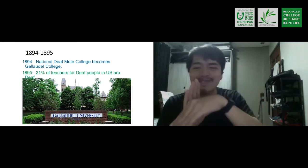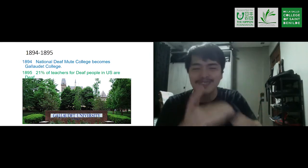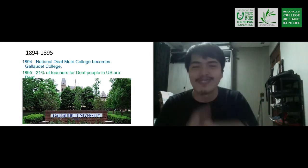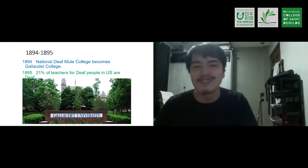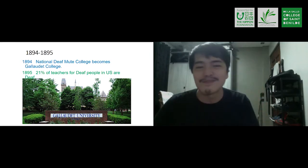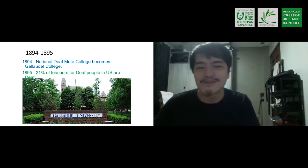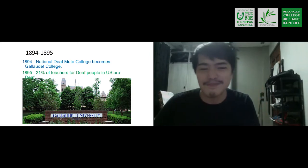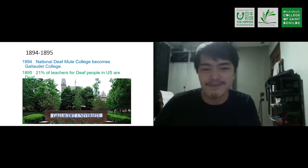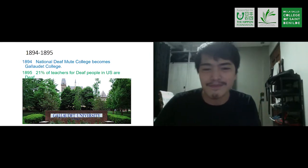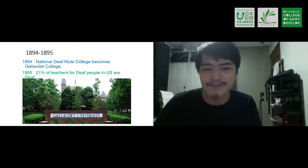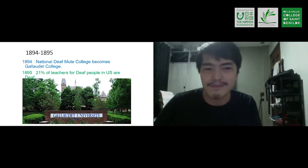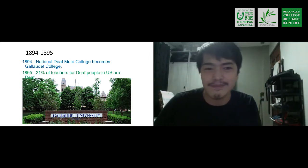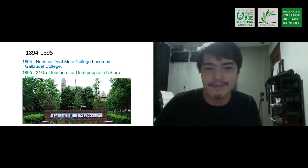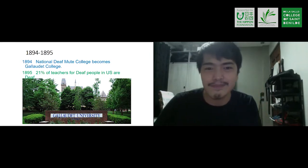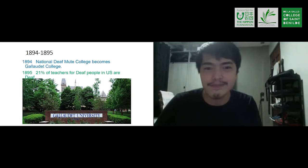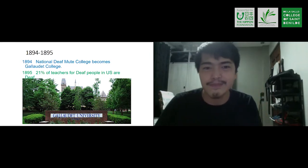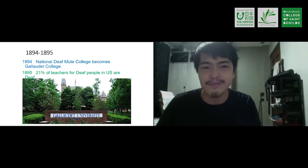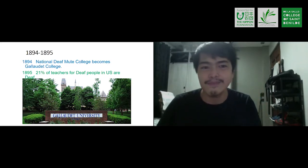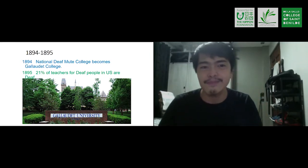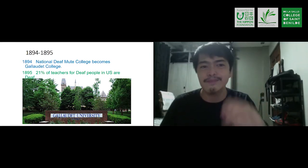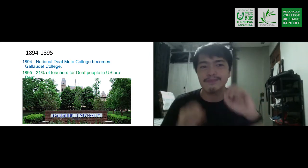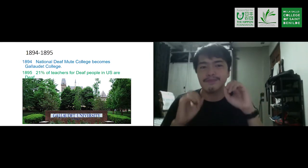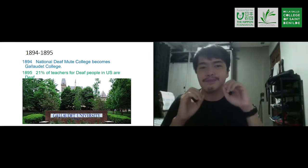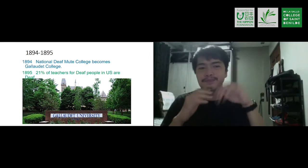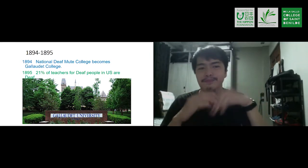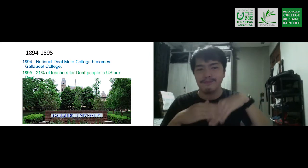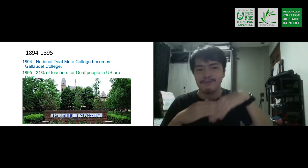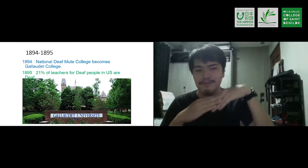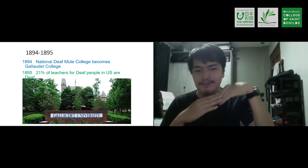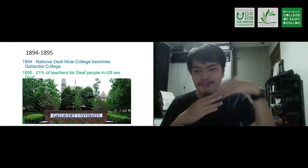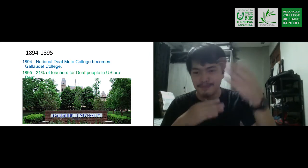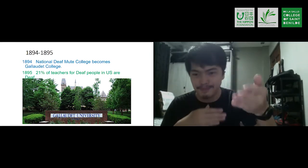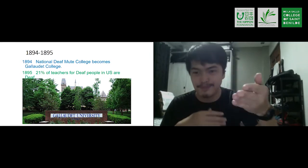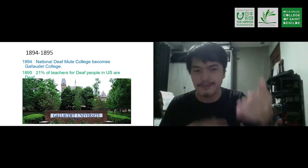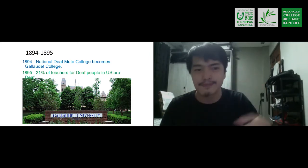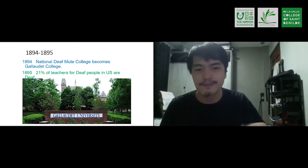see, there was another decline in the number of deaf teachers in the States.